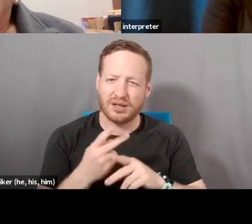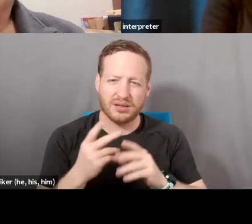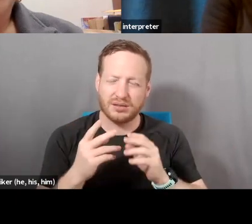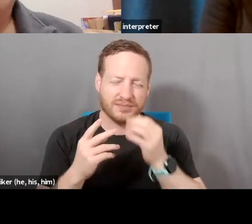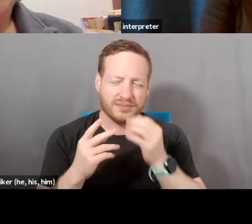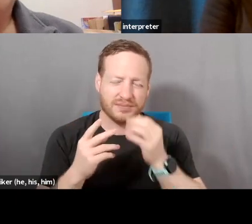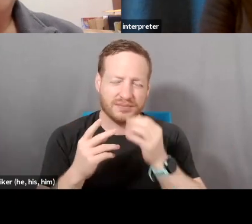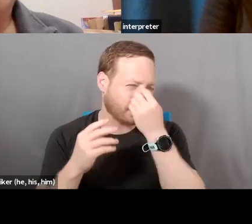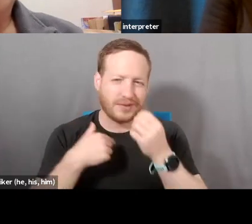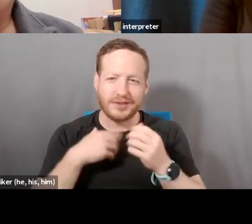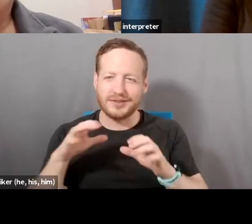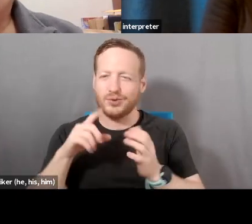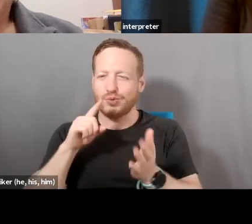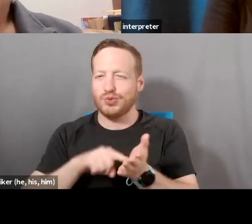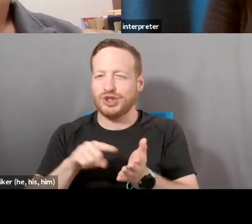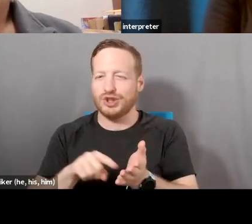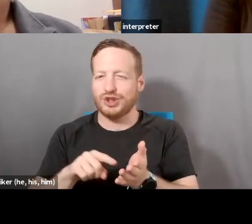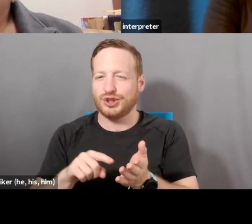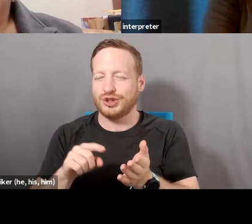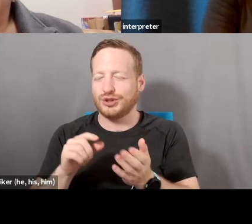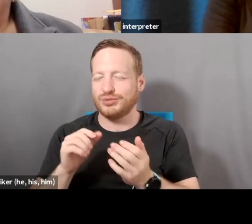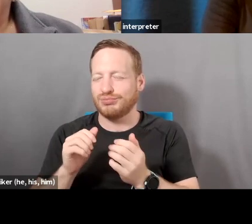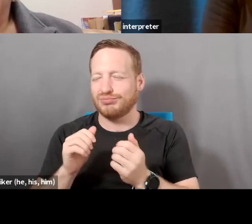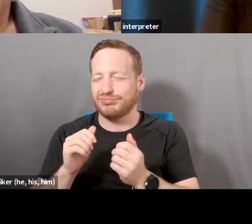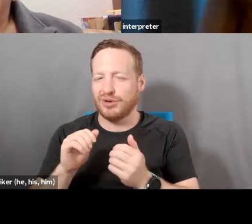well. It's just too much.